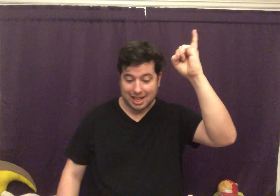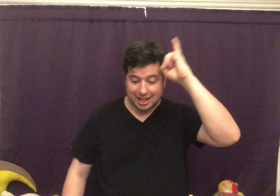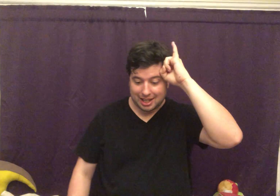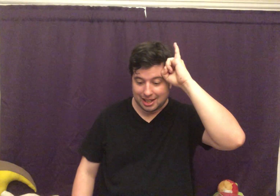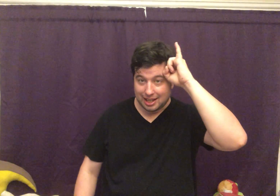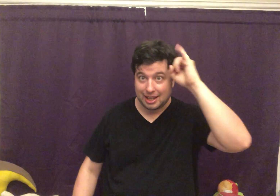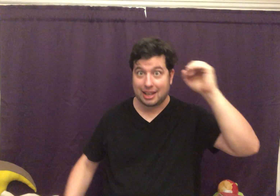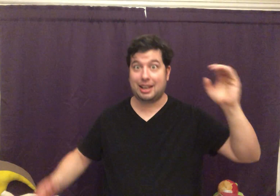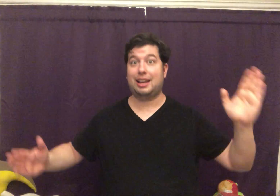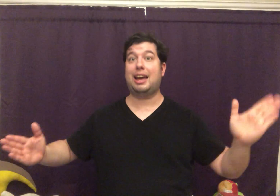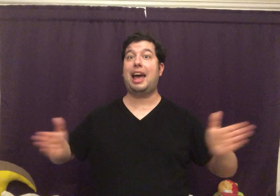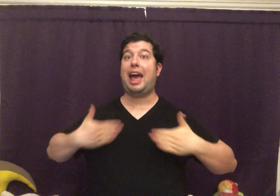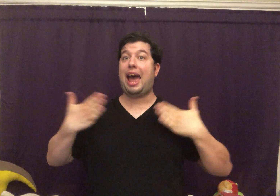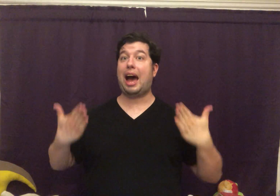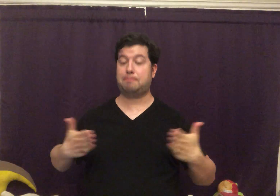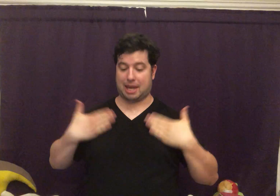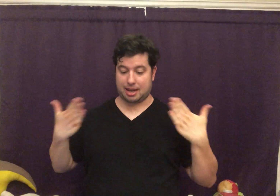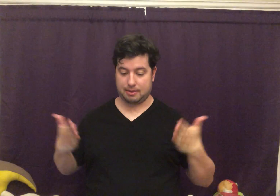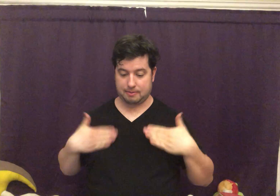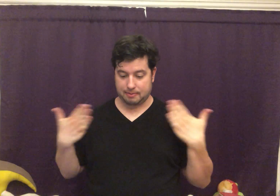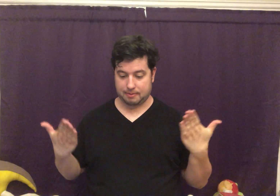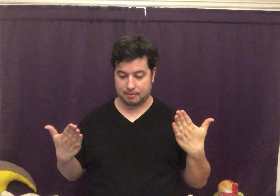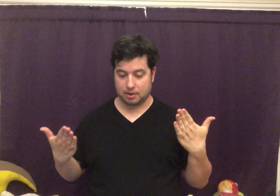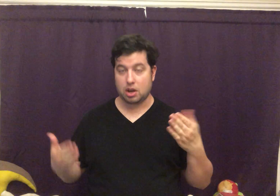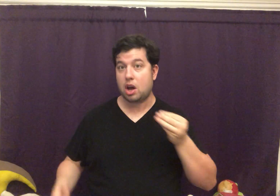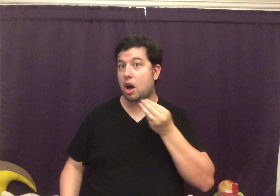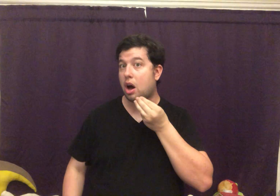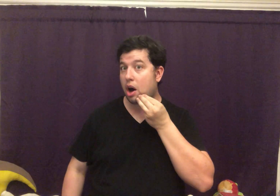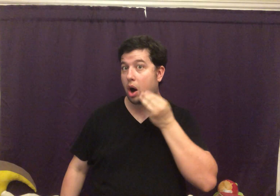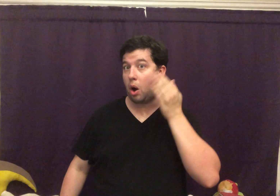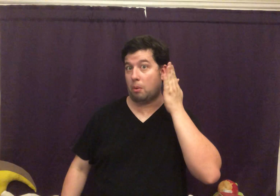Idea, happy, home.